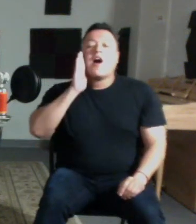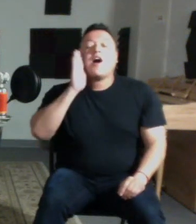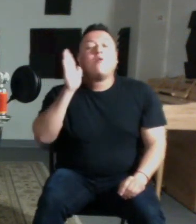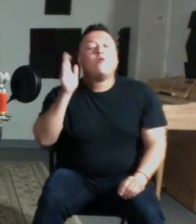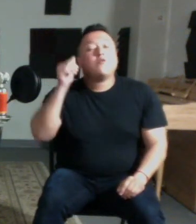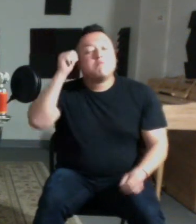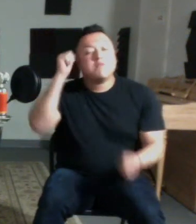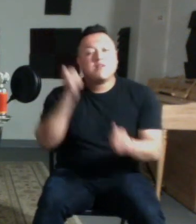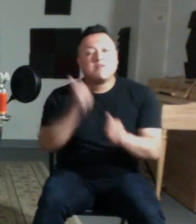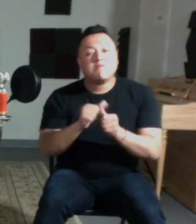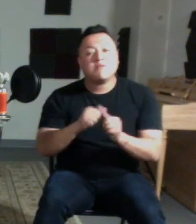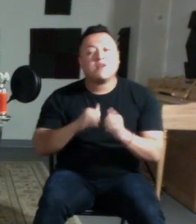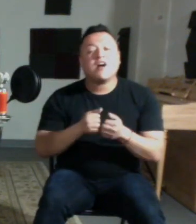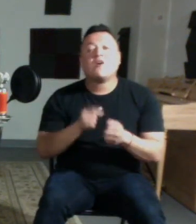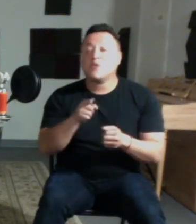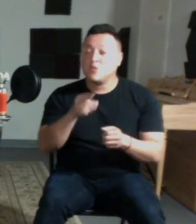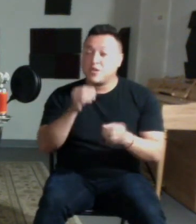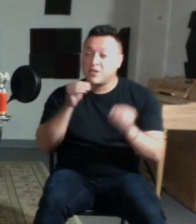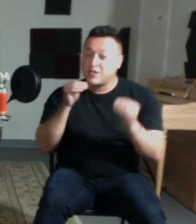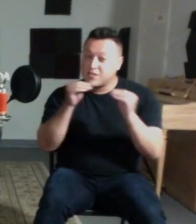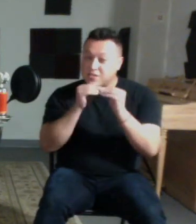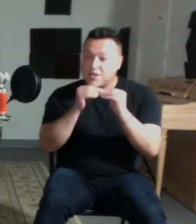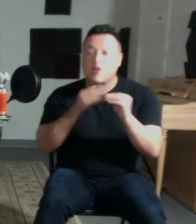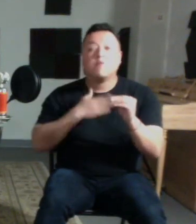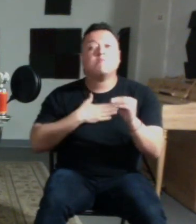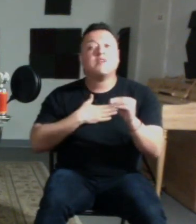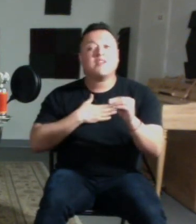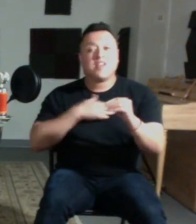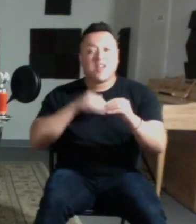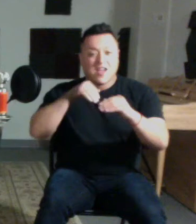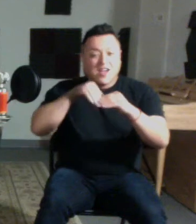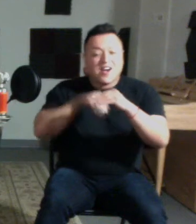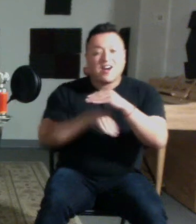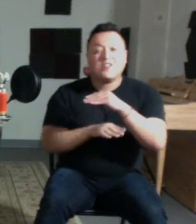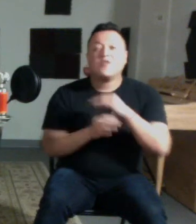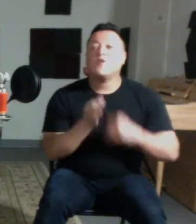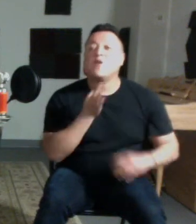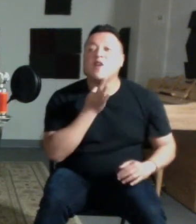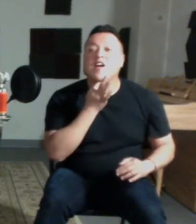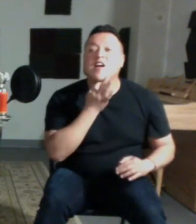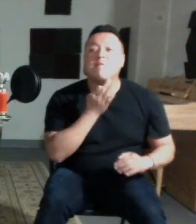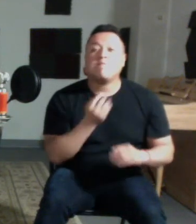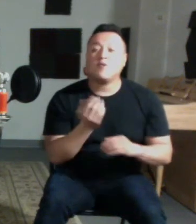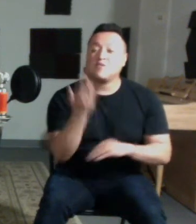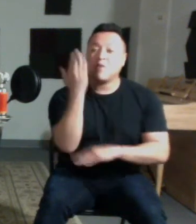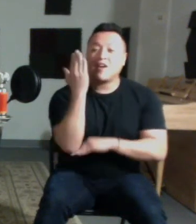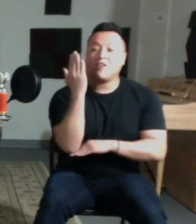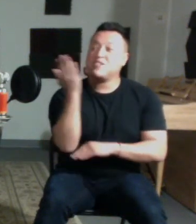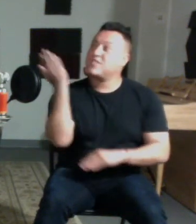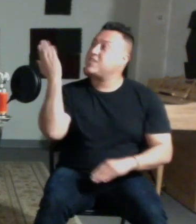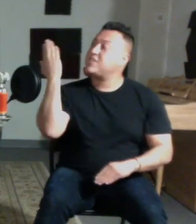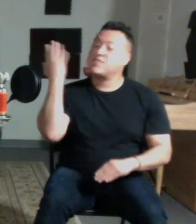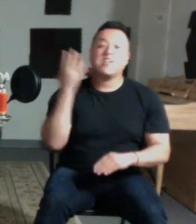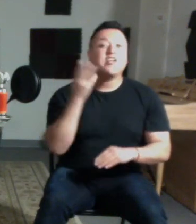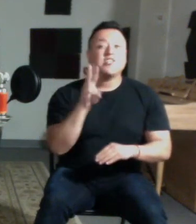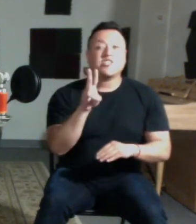I will remember how you kissed me under the lamppost back on 6th